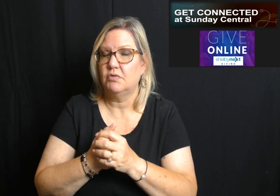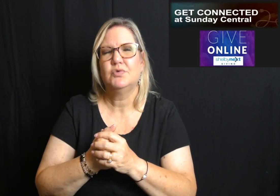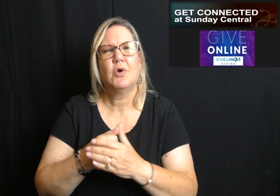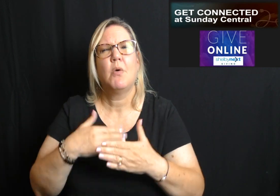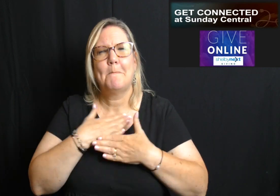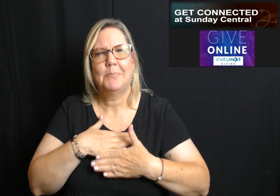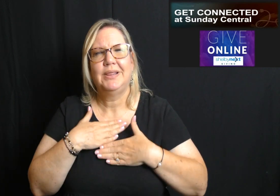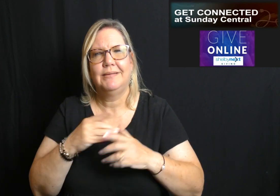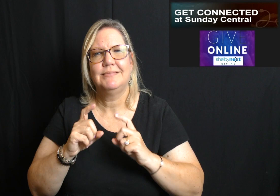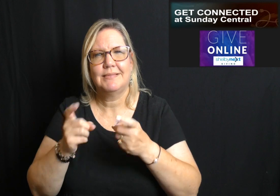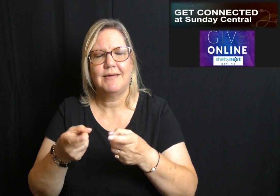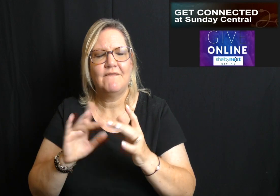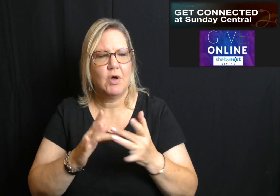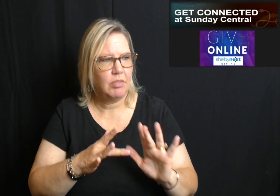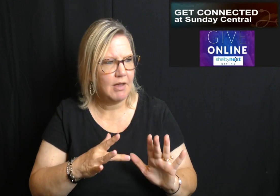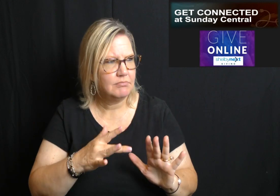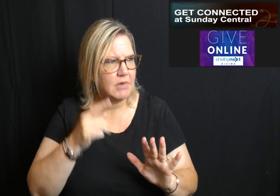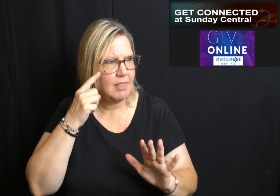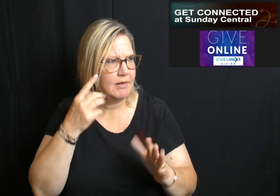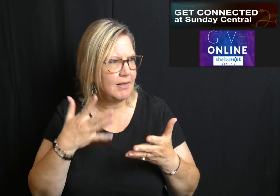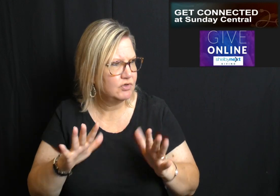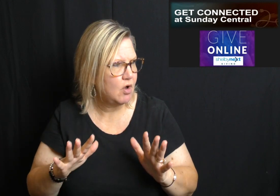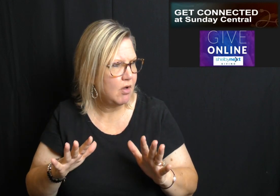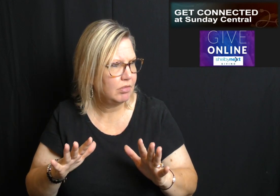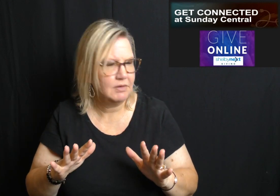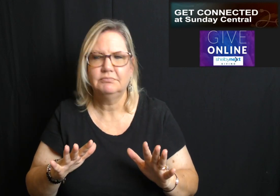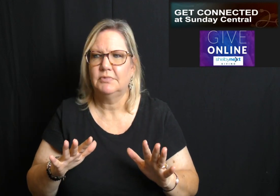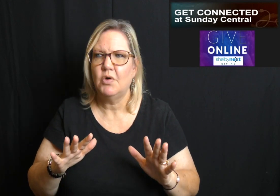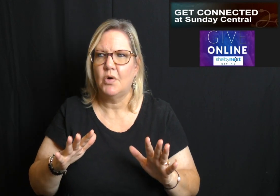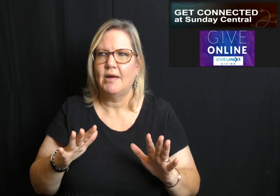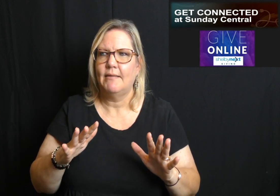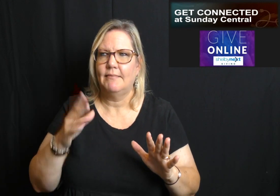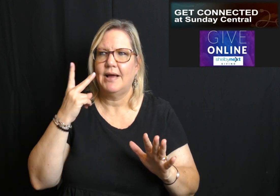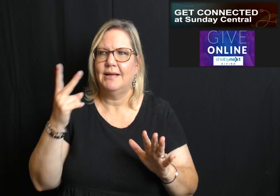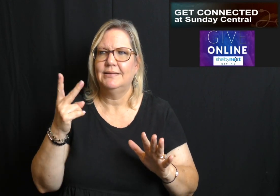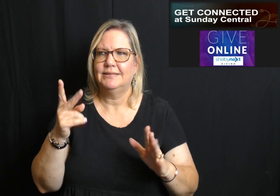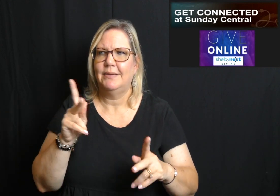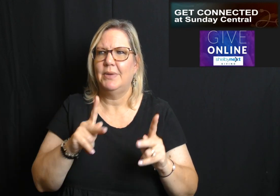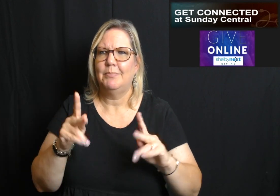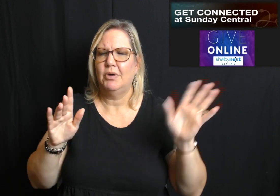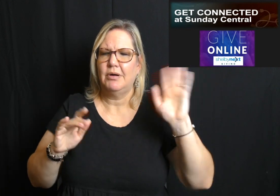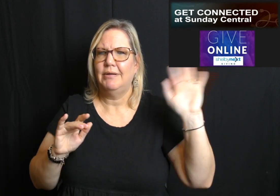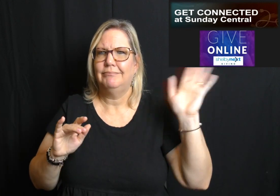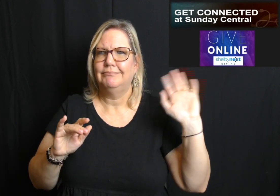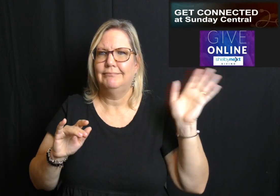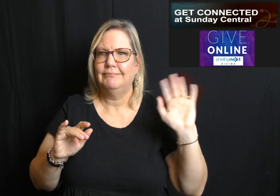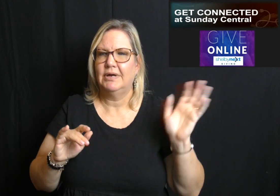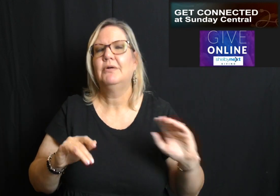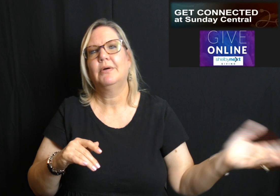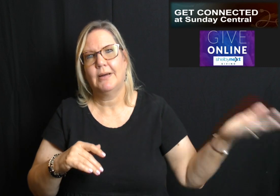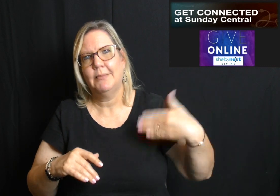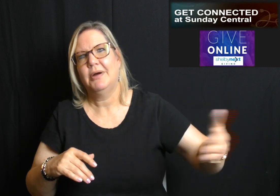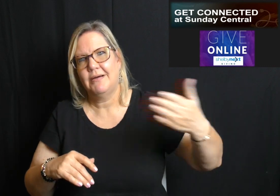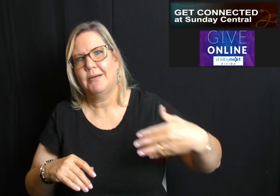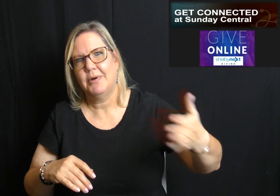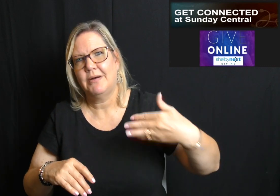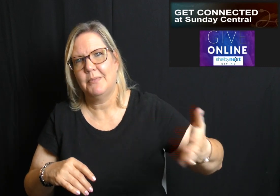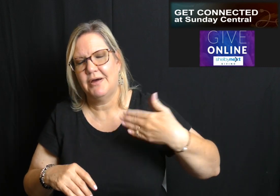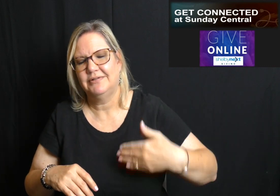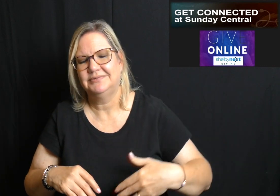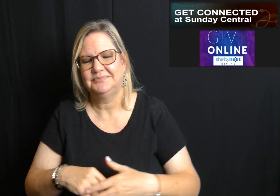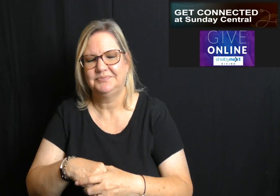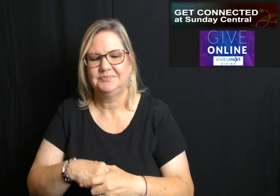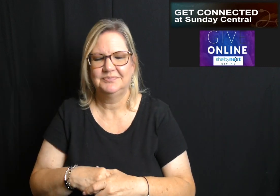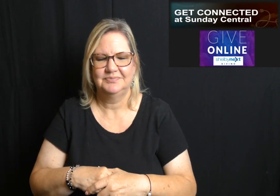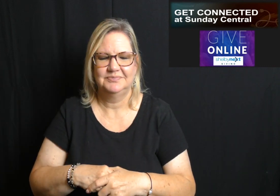I think that's all. I'm supposed to bring the ushers now. I see the hand motions. We're supposed to be called forward. Come on, guys. Come on